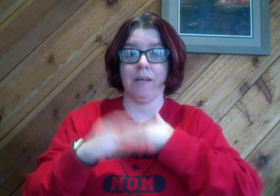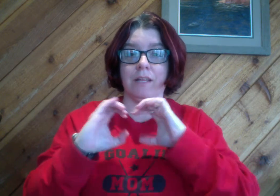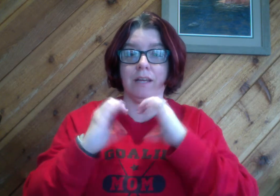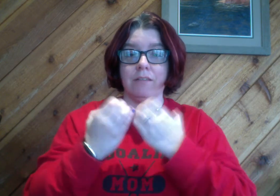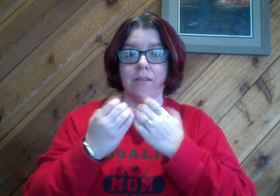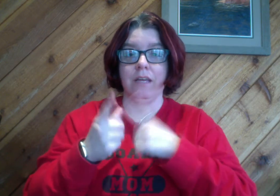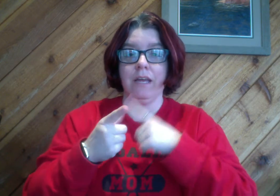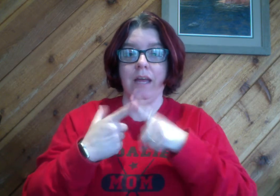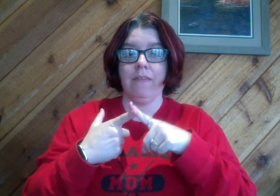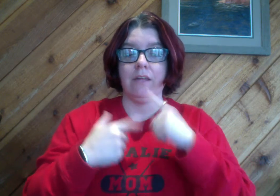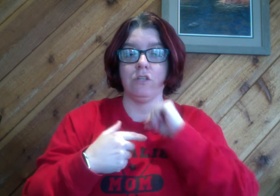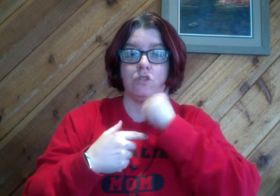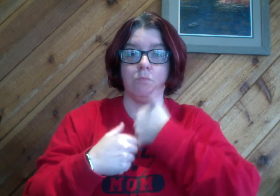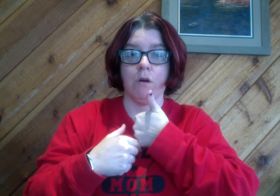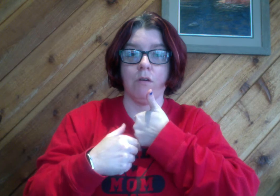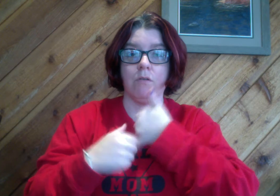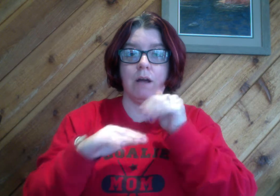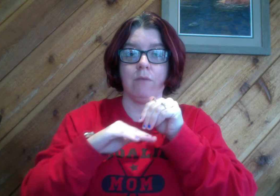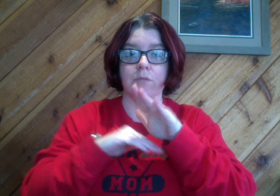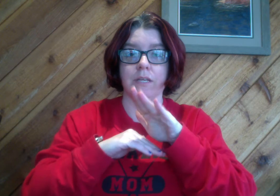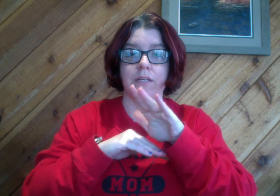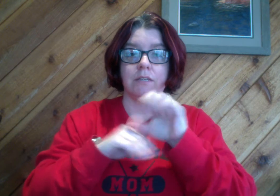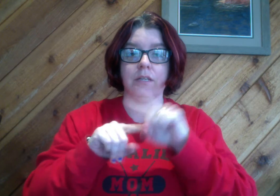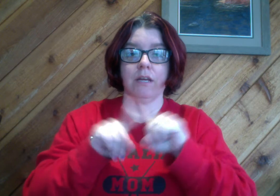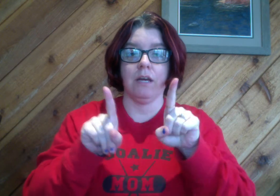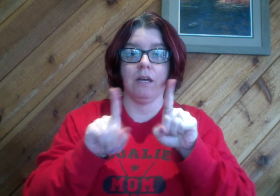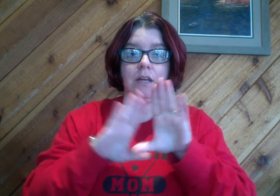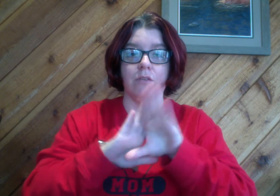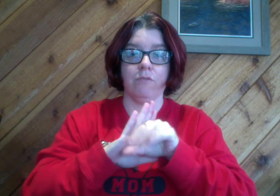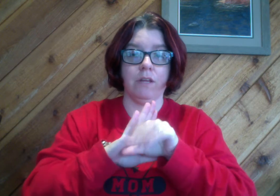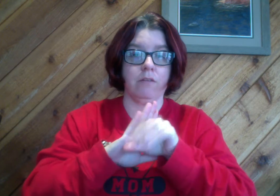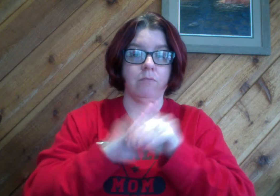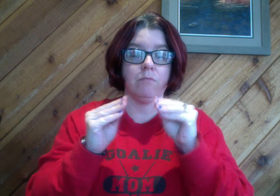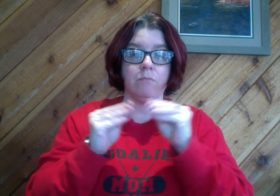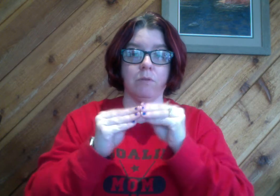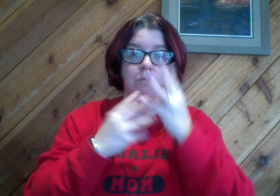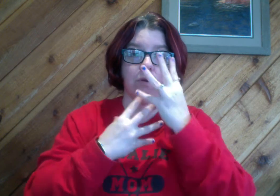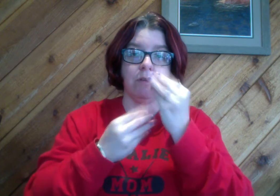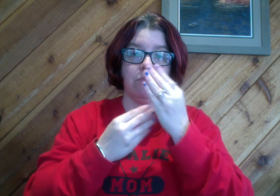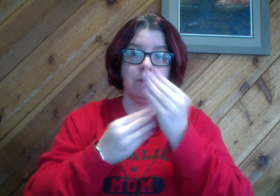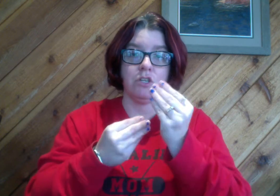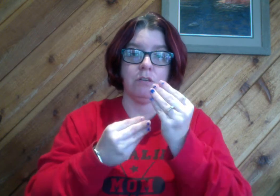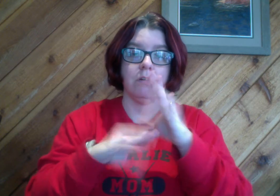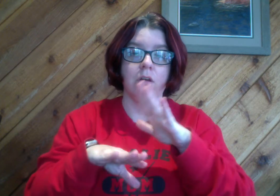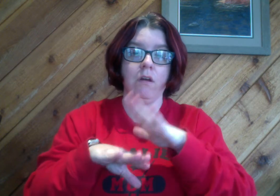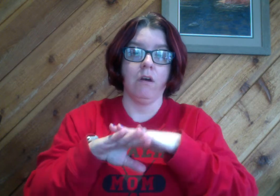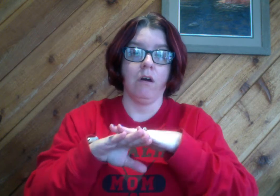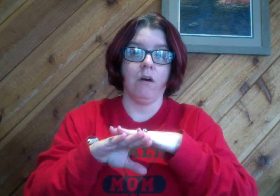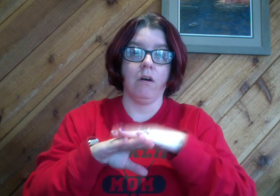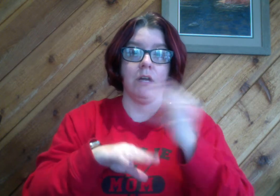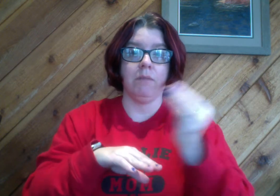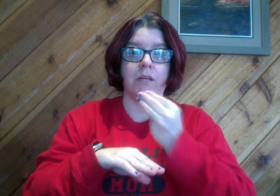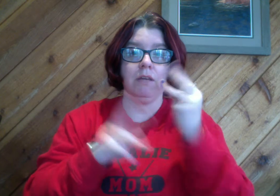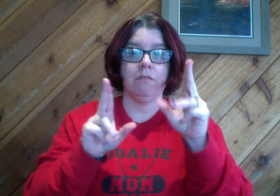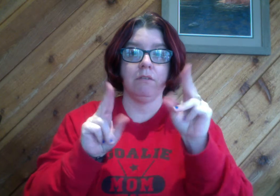class and then tomorrow I will send another video with more information. On Monday there's